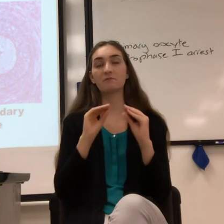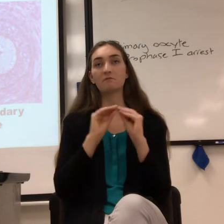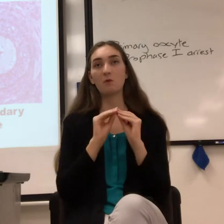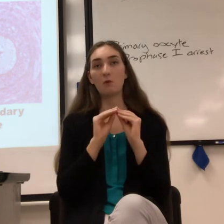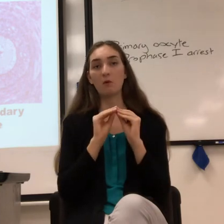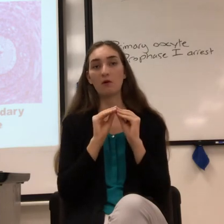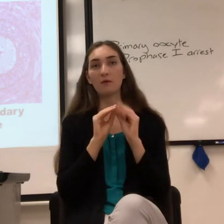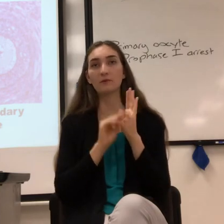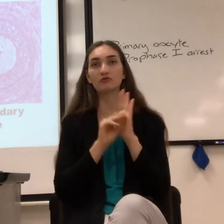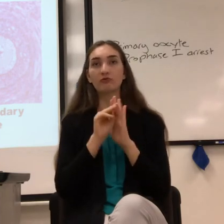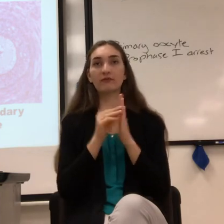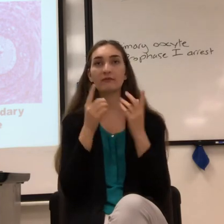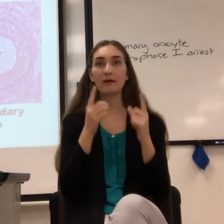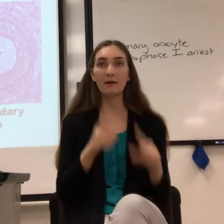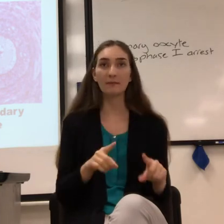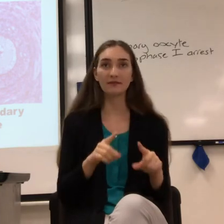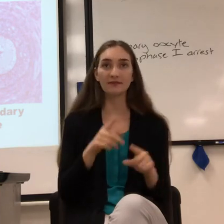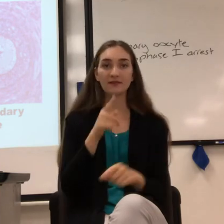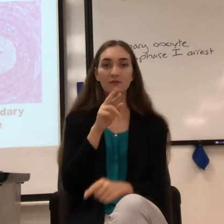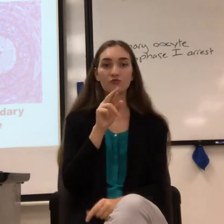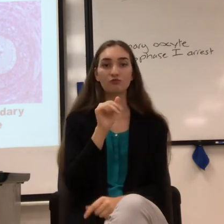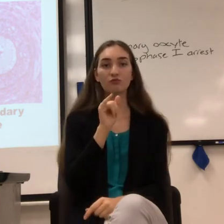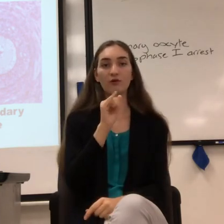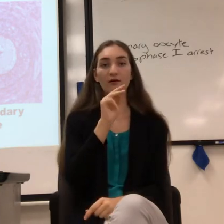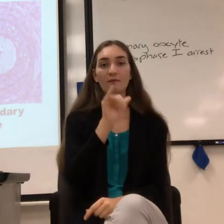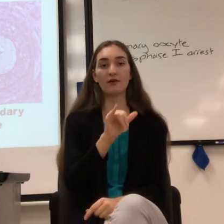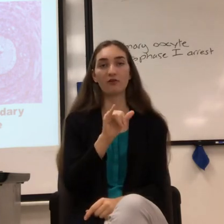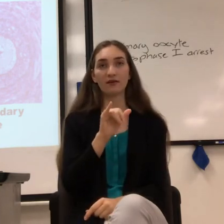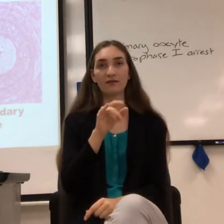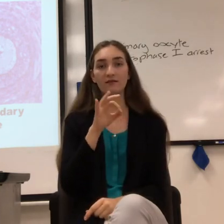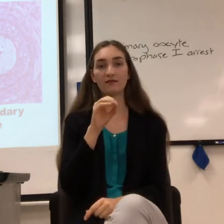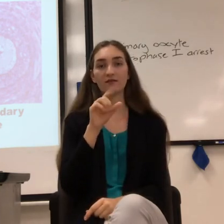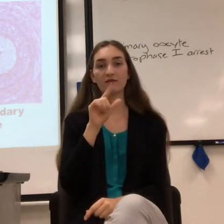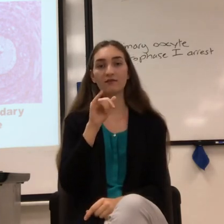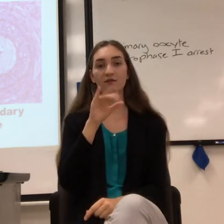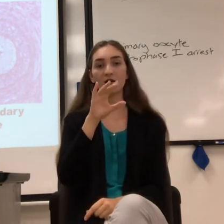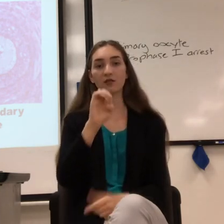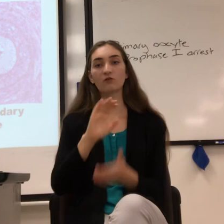will make the primary follicle become secondary.